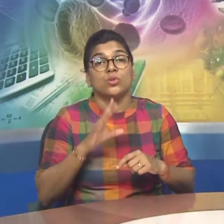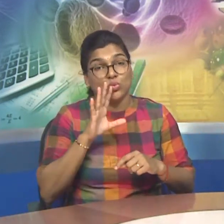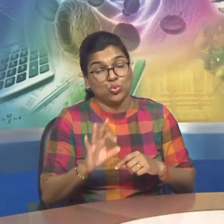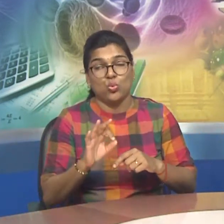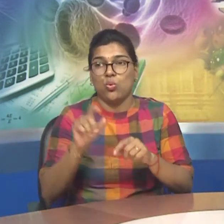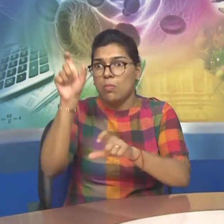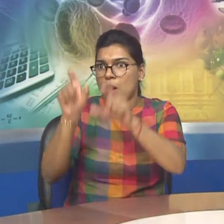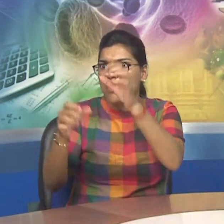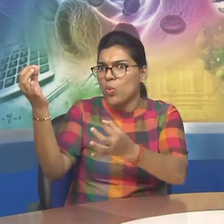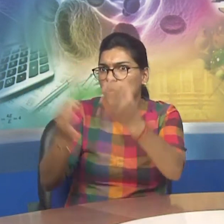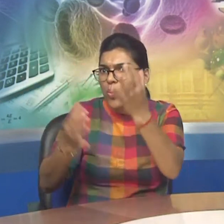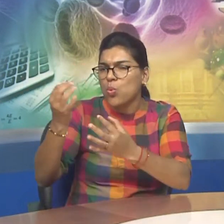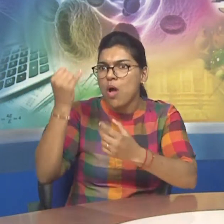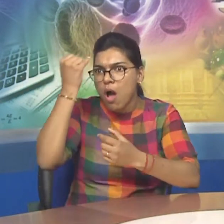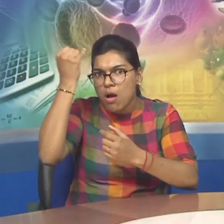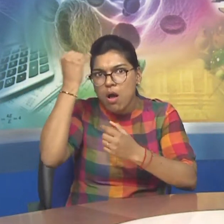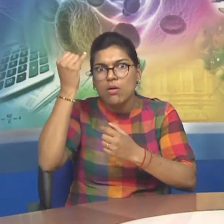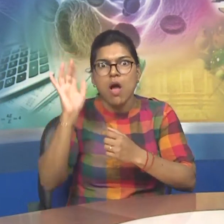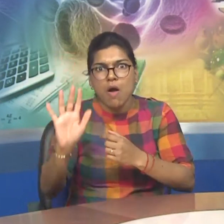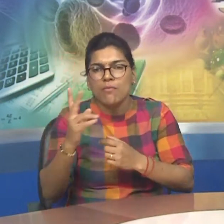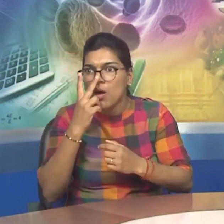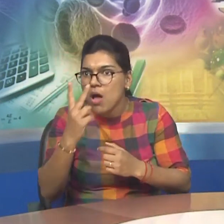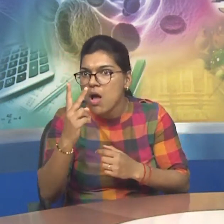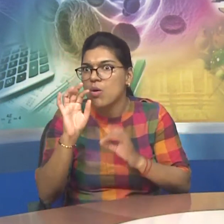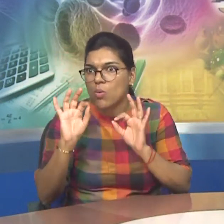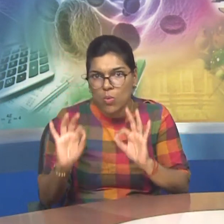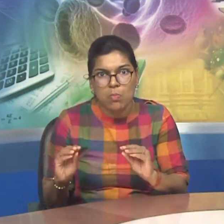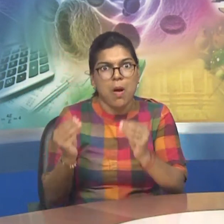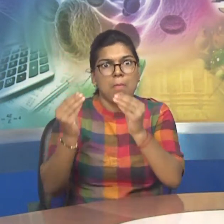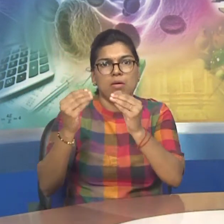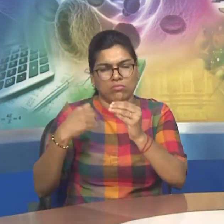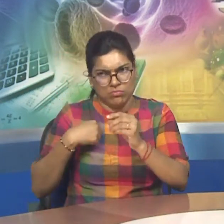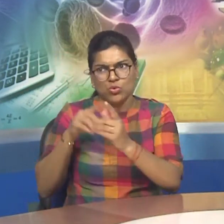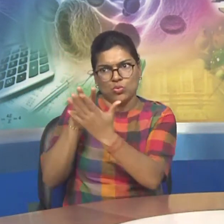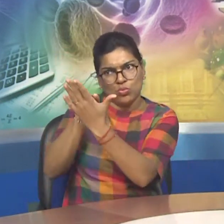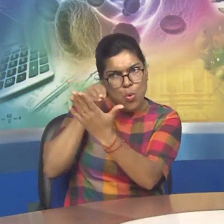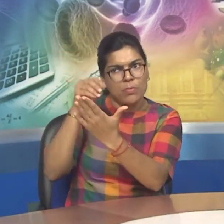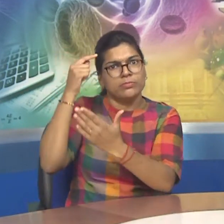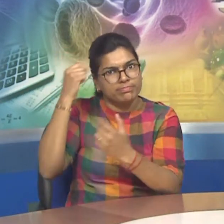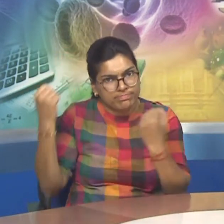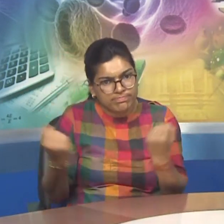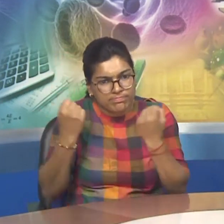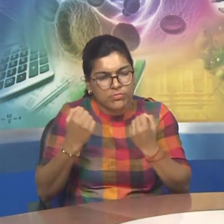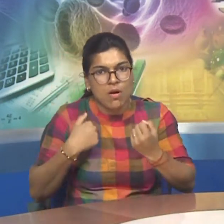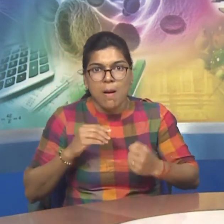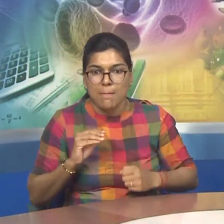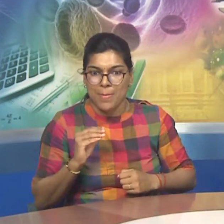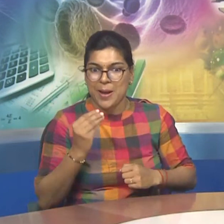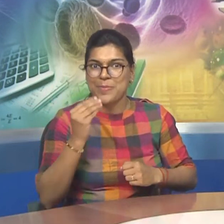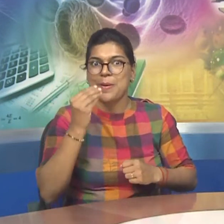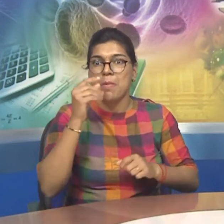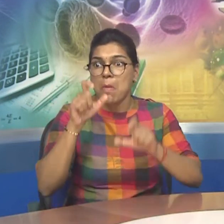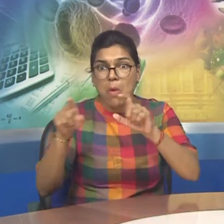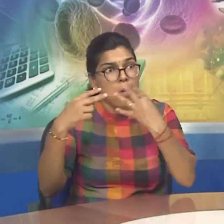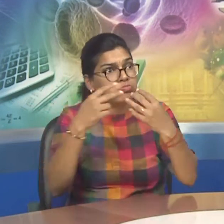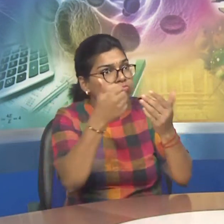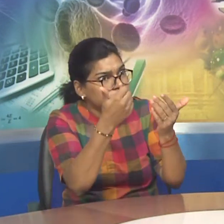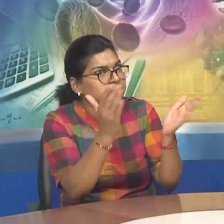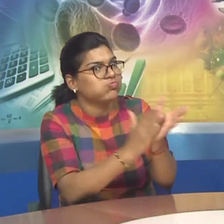So we should try to be positive, and it is up to us to give us positive affirmation every day